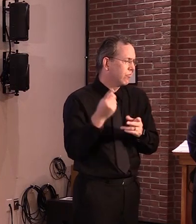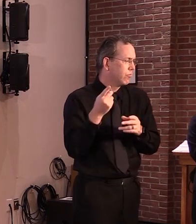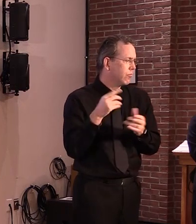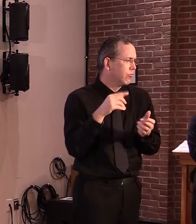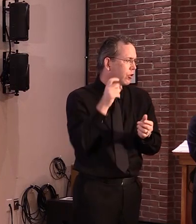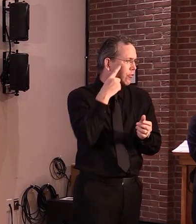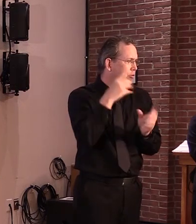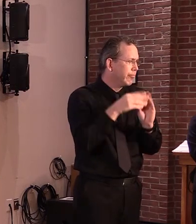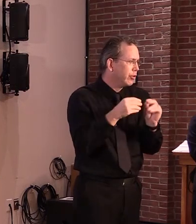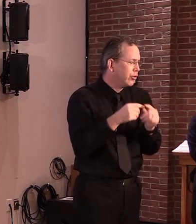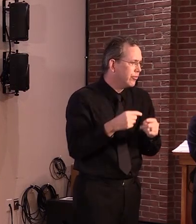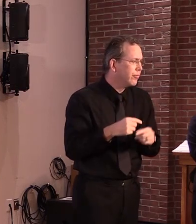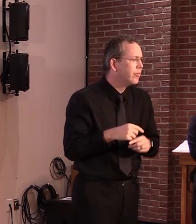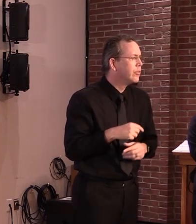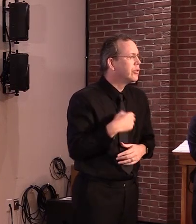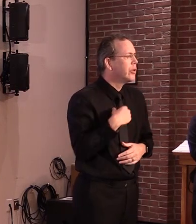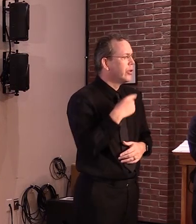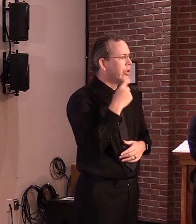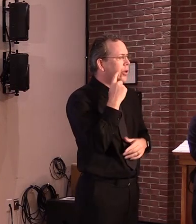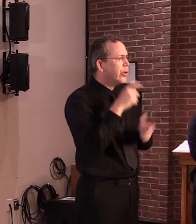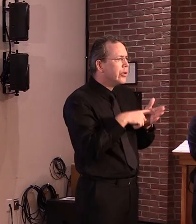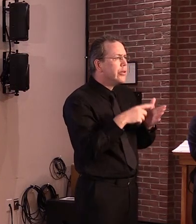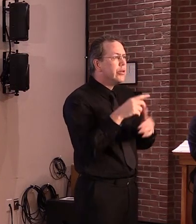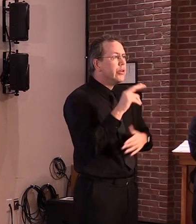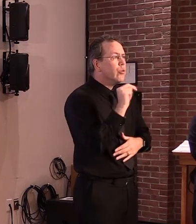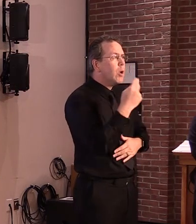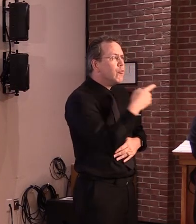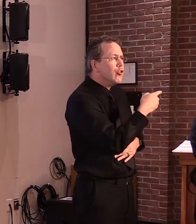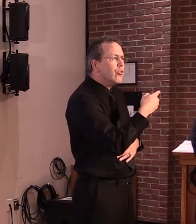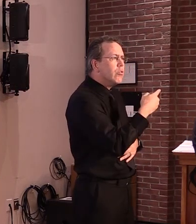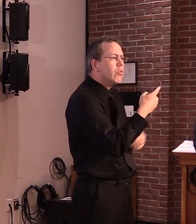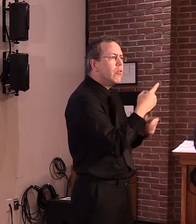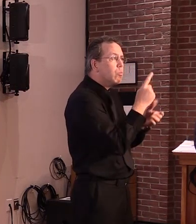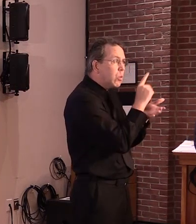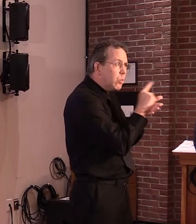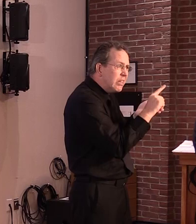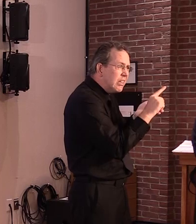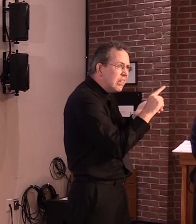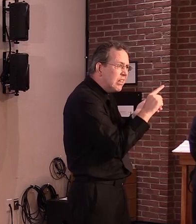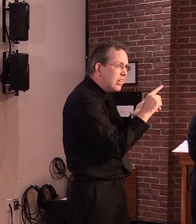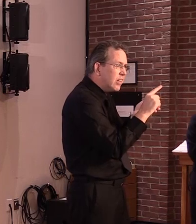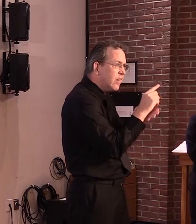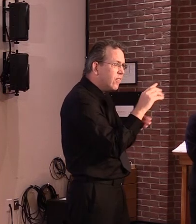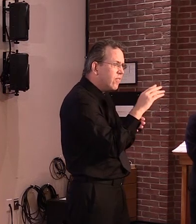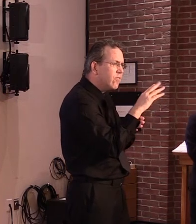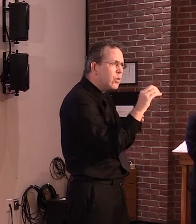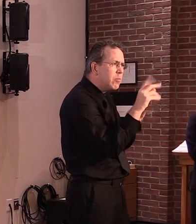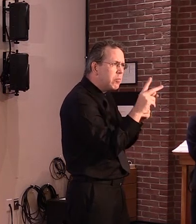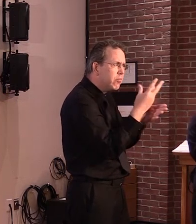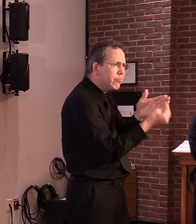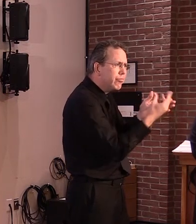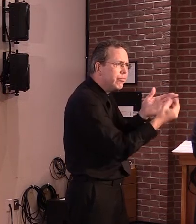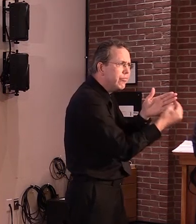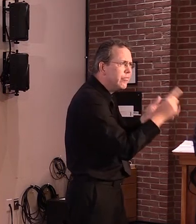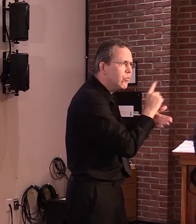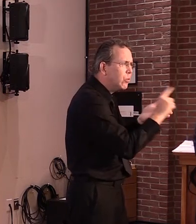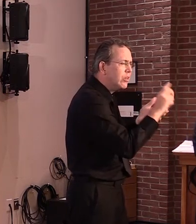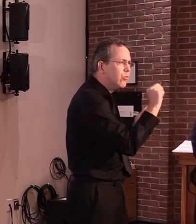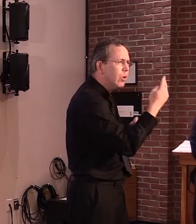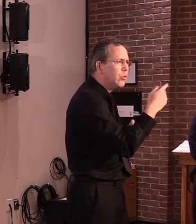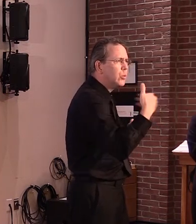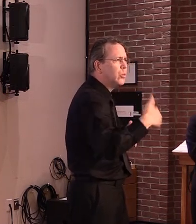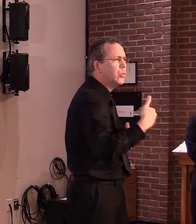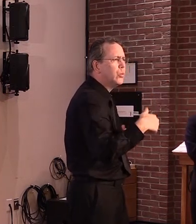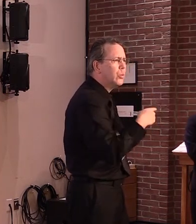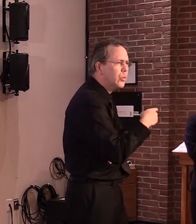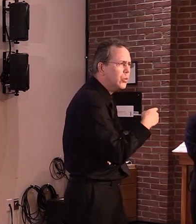is this: New Hampshire just in the last week has had close to 40 deaths. So that gives you some relative context to the challenges that our neighbors are continuing to